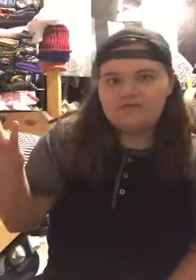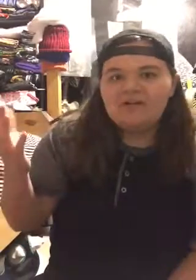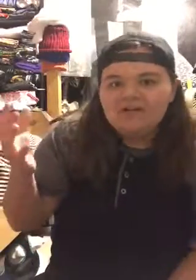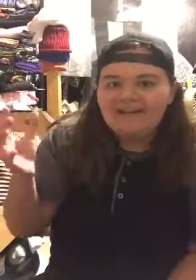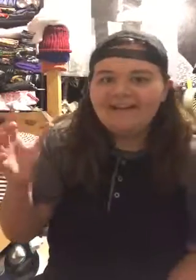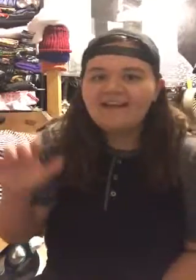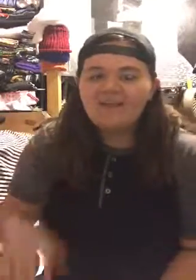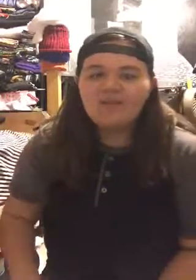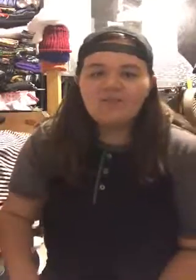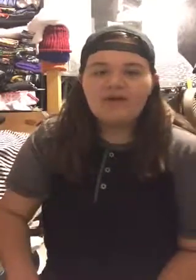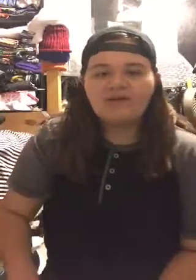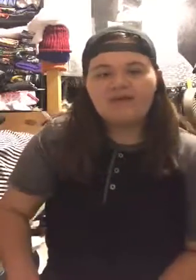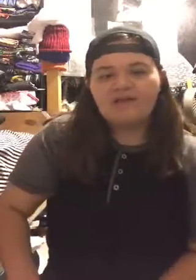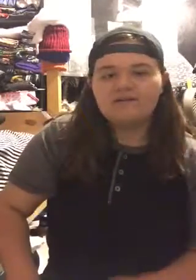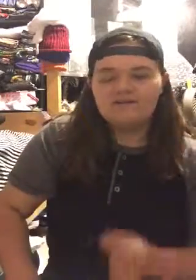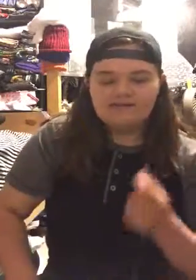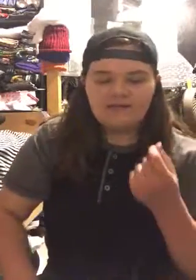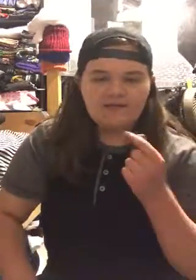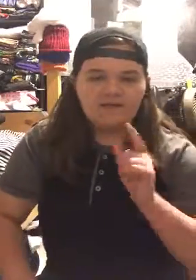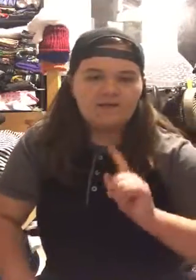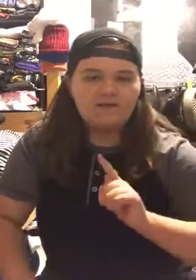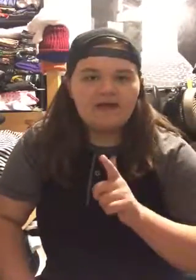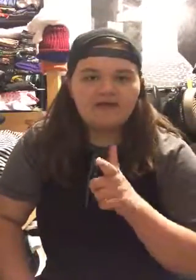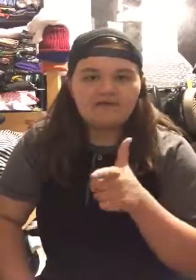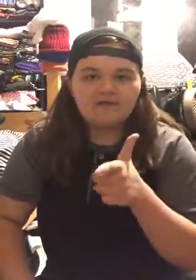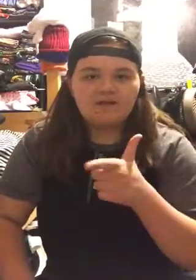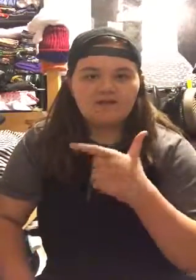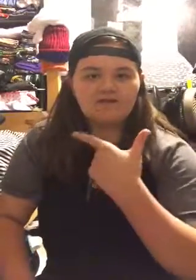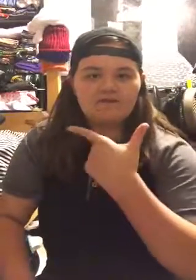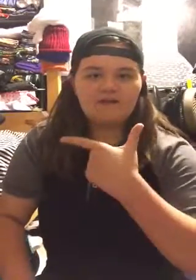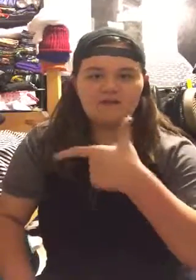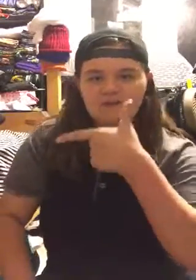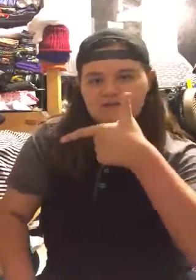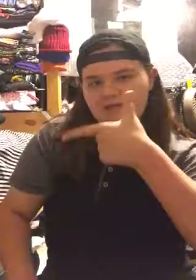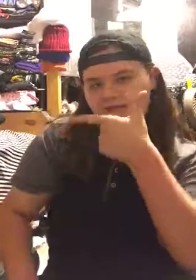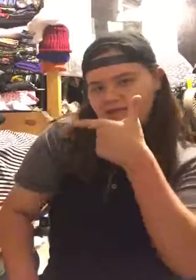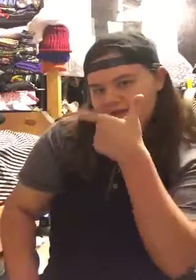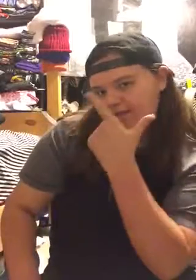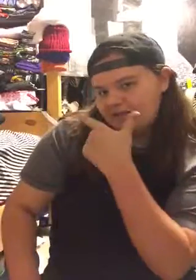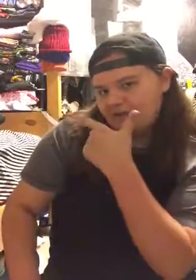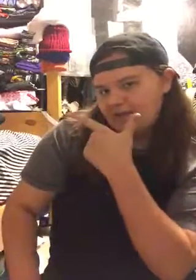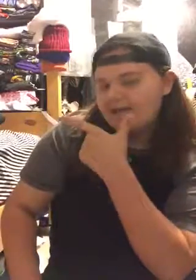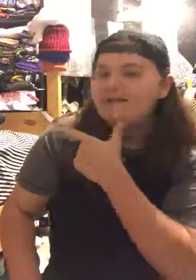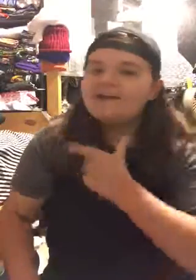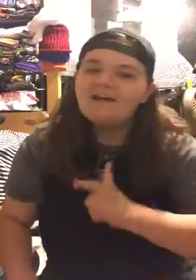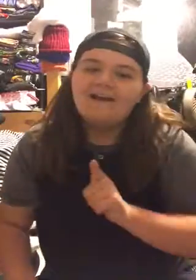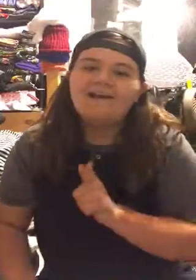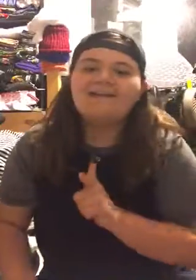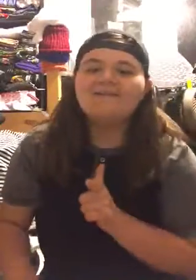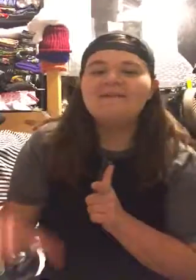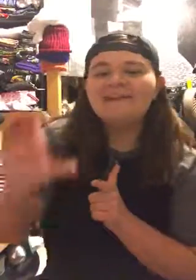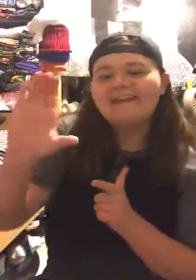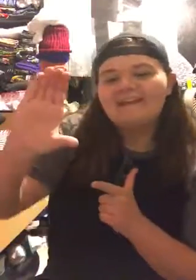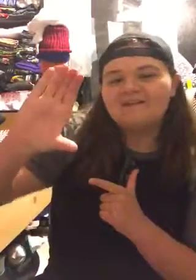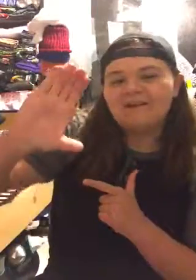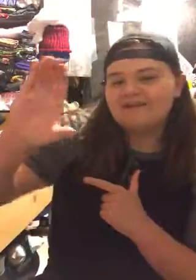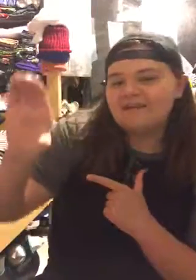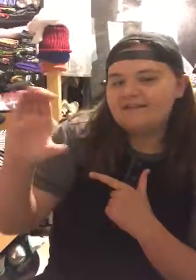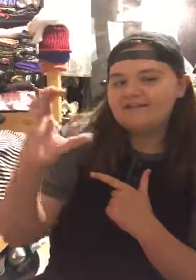it a lot. But tractor is like you have your finger, it's kind of like a finger gun. And then you have your hand in